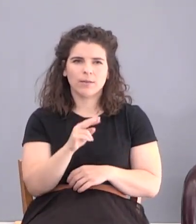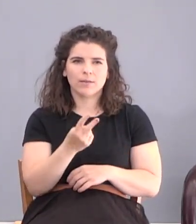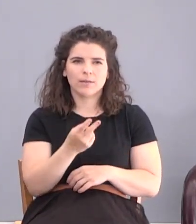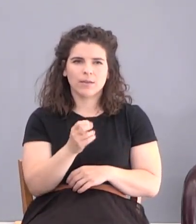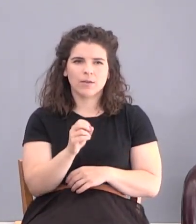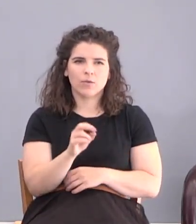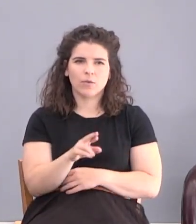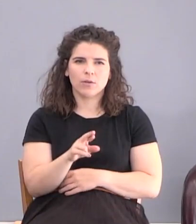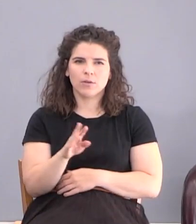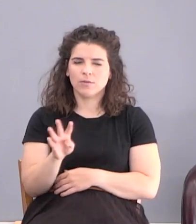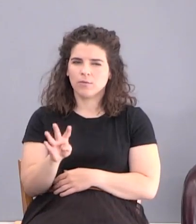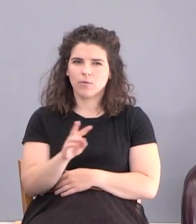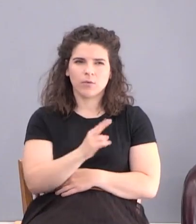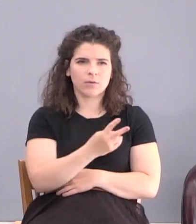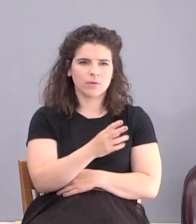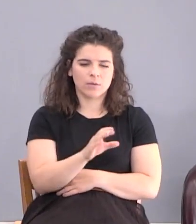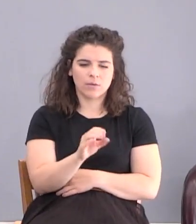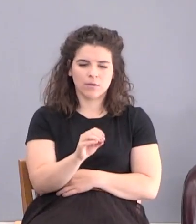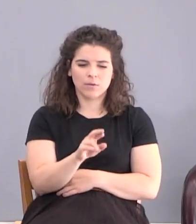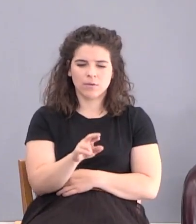4.